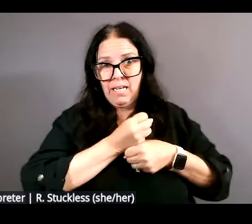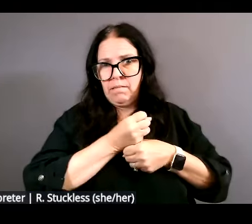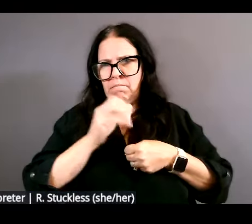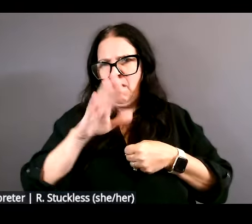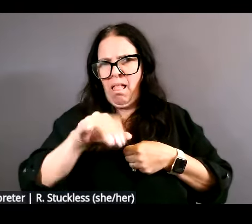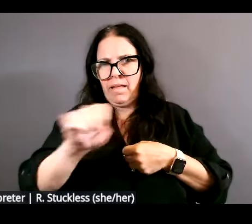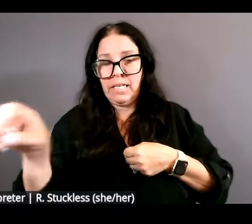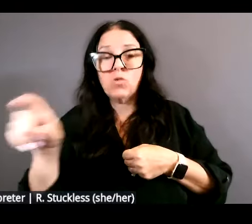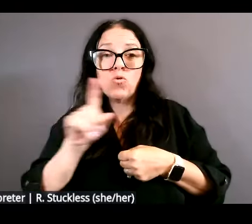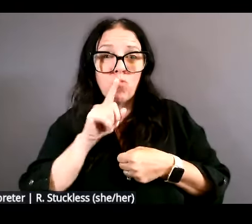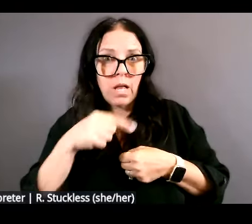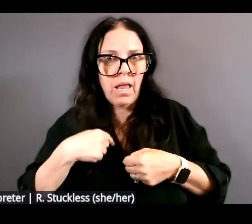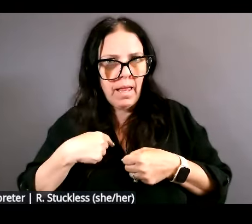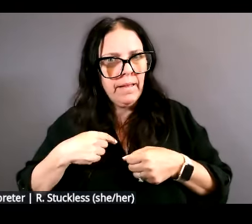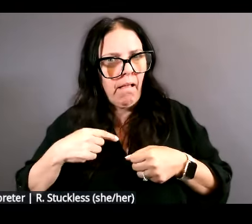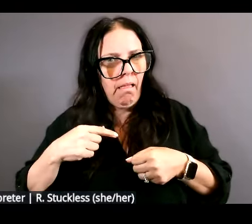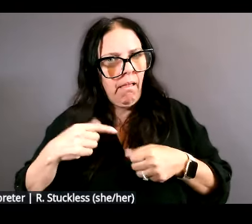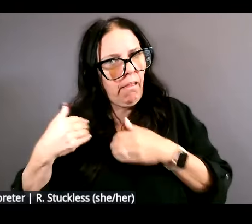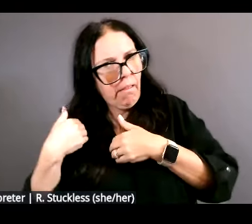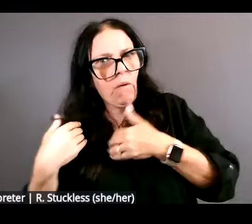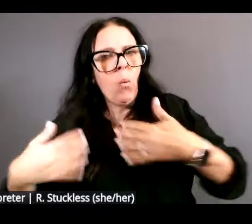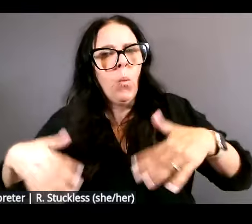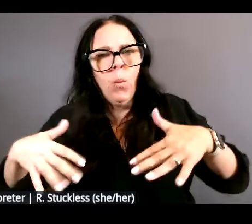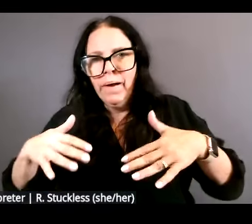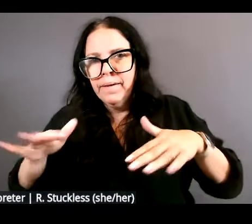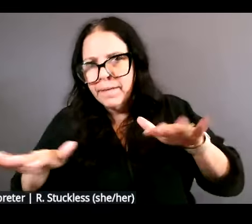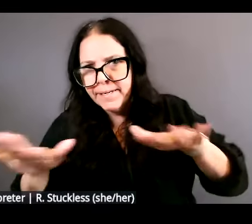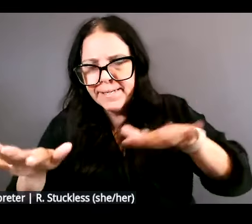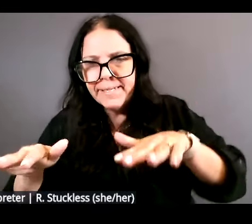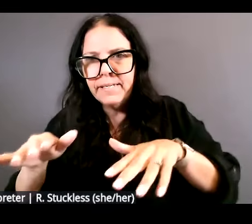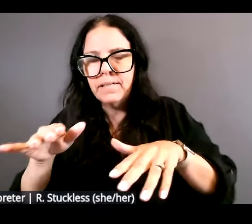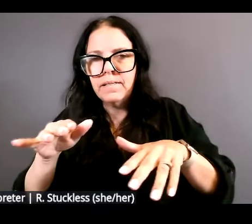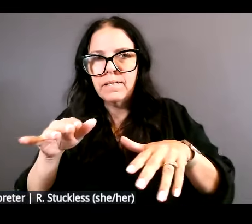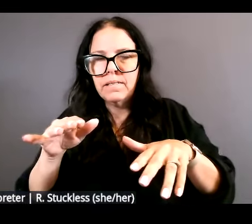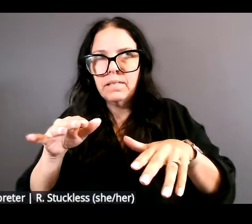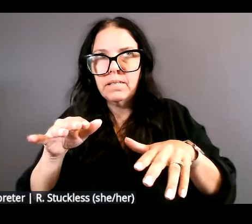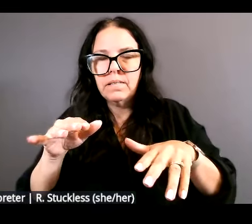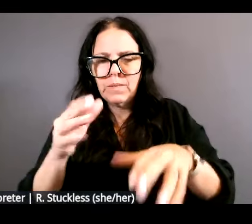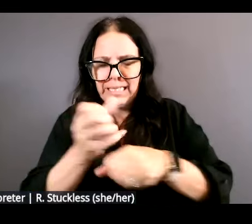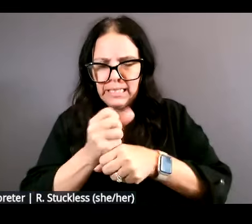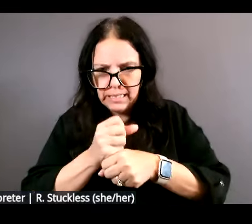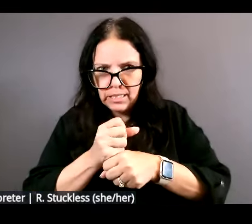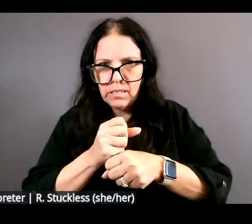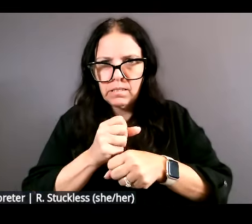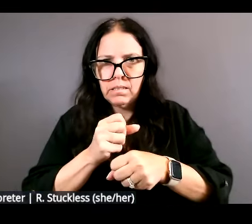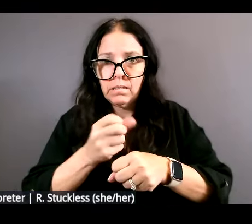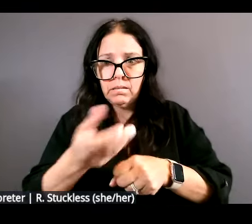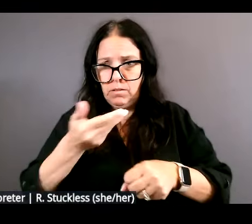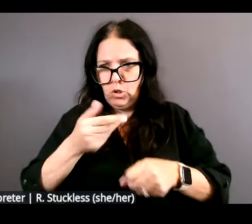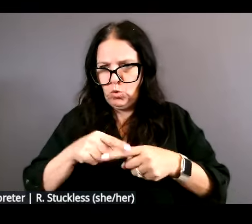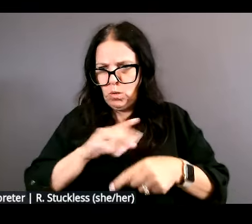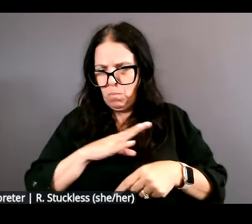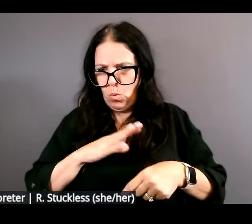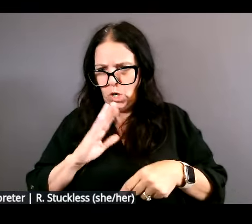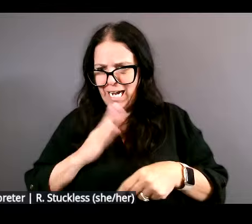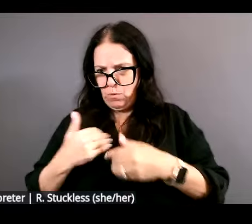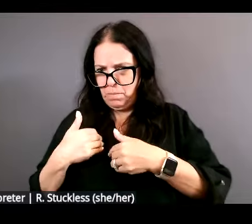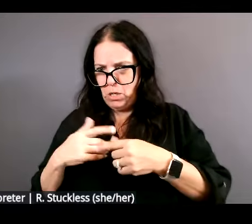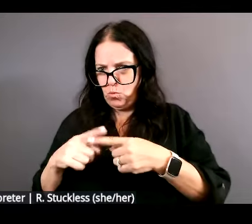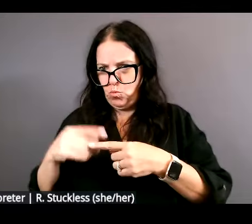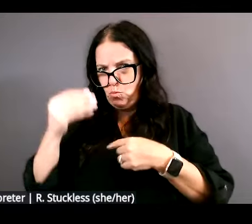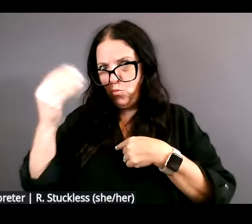us, to be frank, at times, because it's having to, is this something that's being addressed to the board? Should we put this to the other party? Is this an issue that's